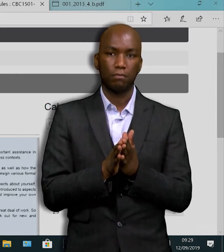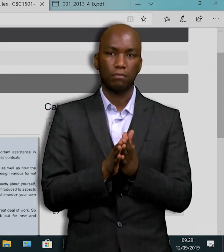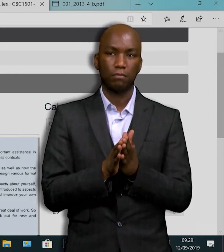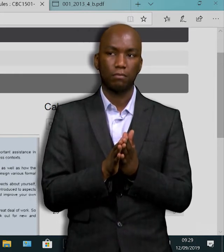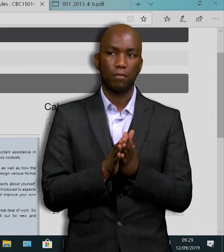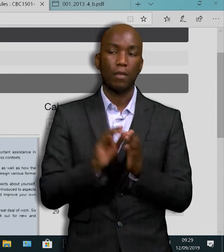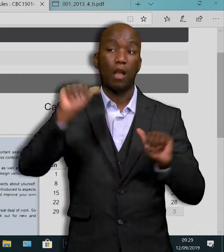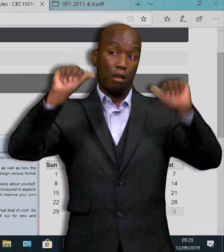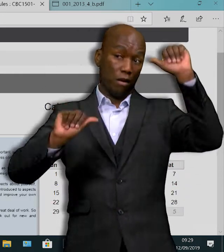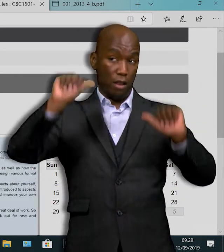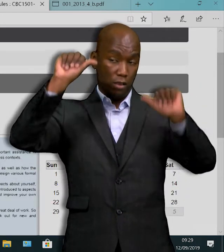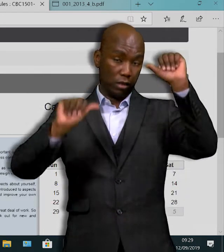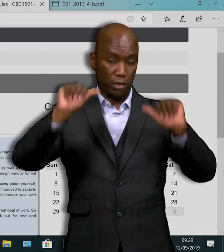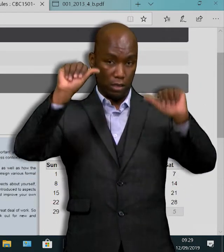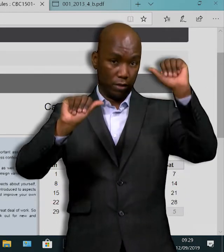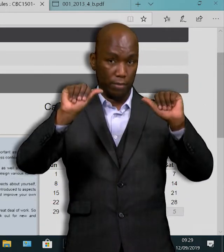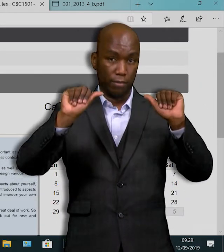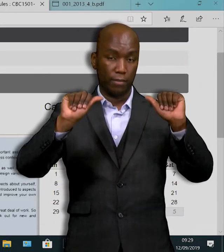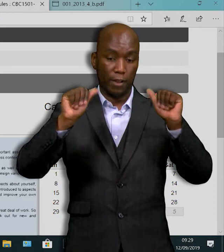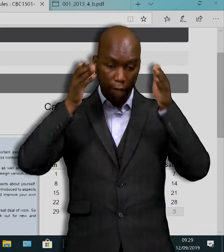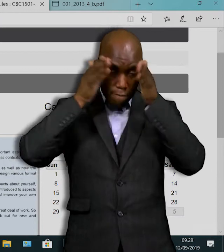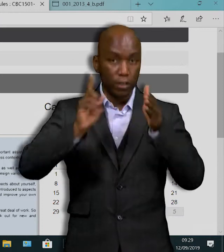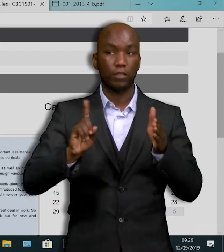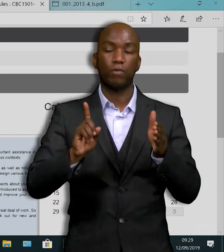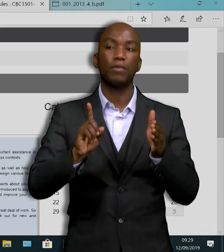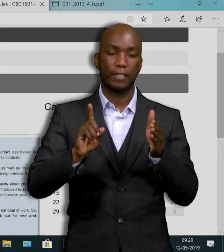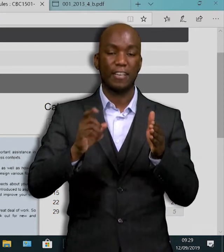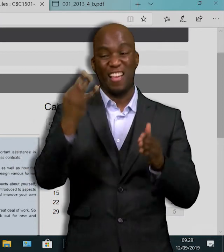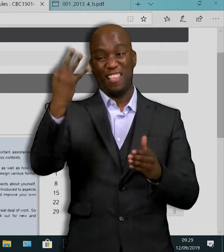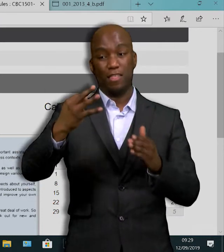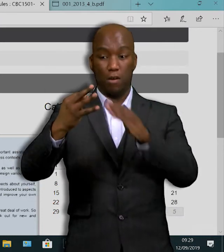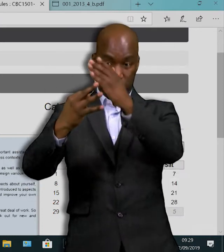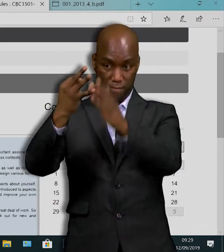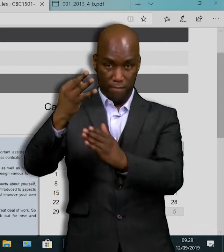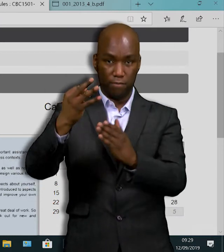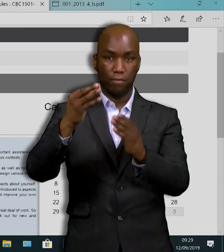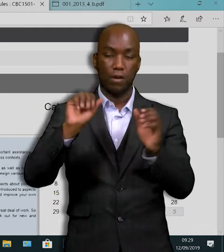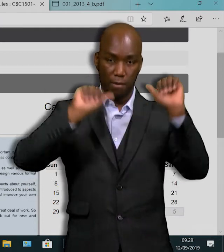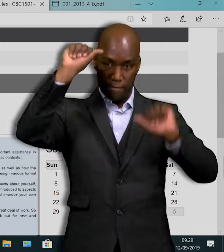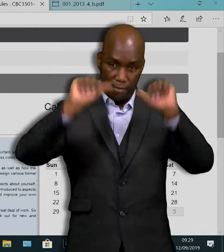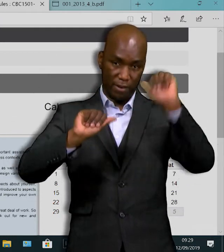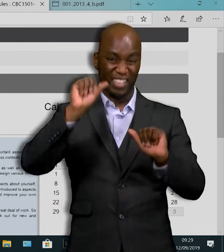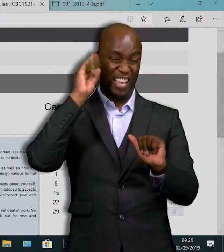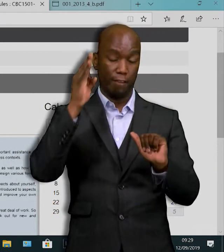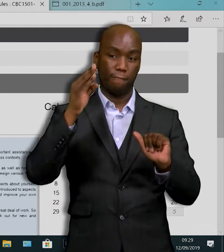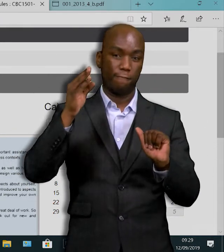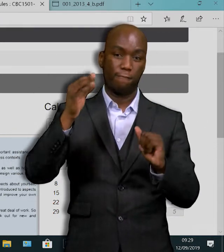Assessments deal with all three aspects, and if you ignore one aspect, you will lose